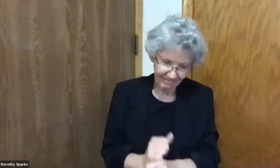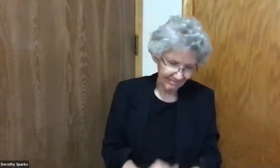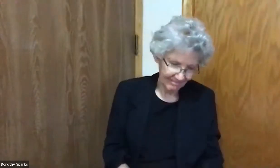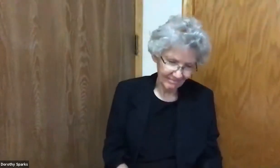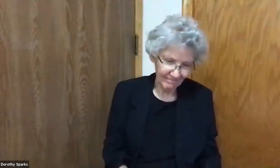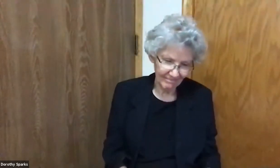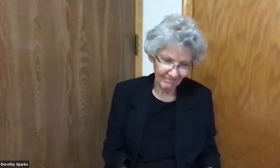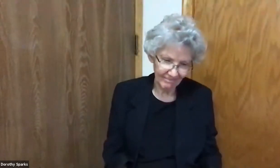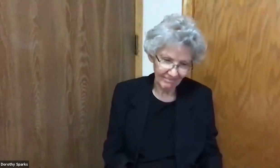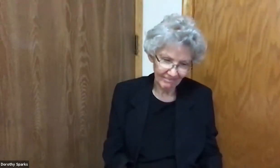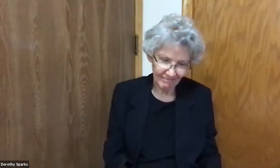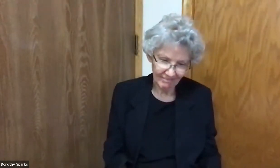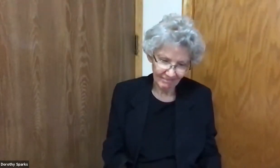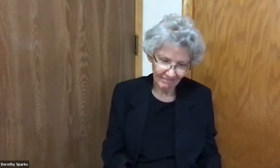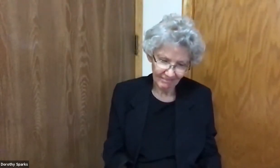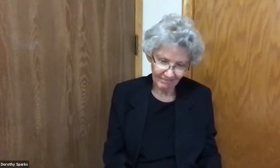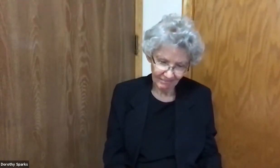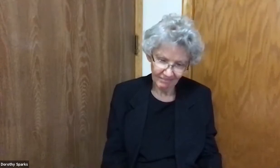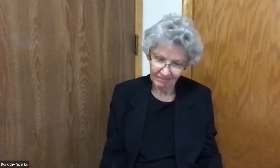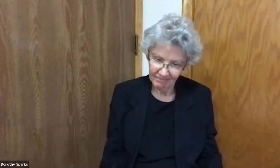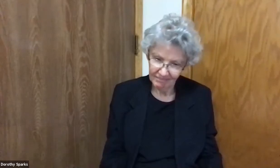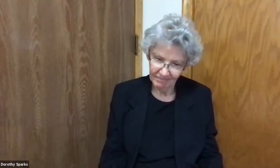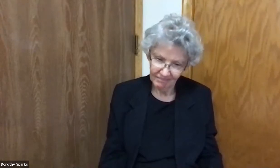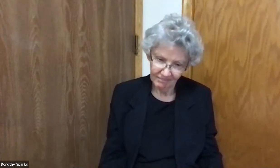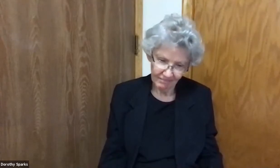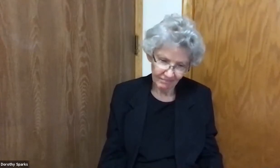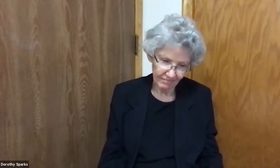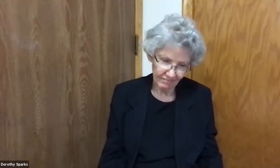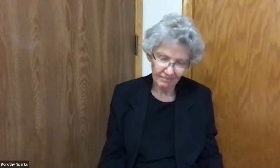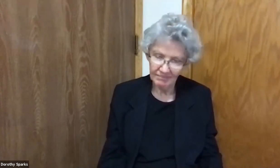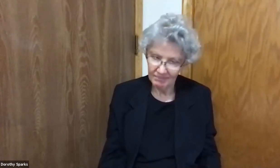Here ends the Bible lesson reading.